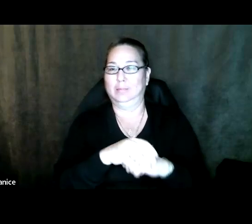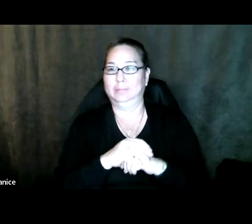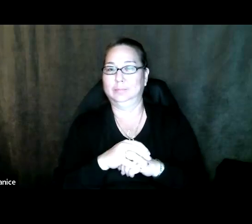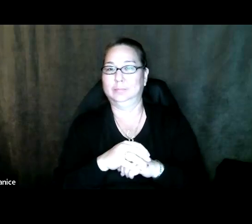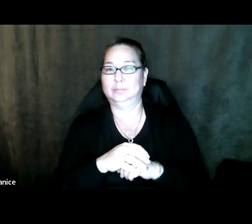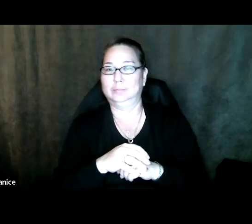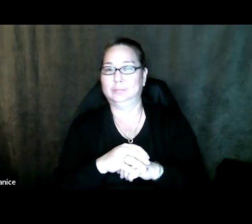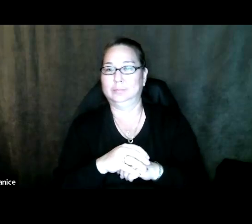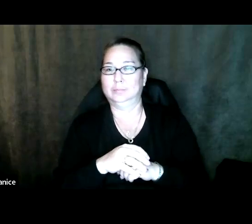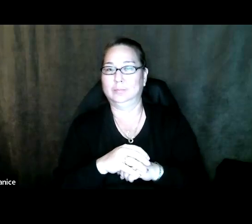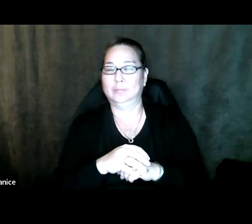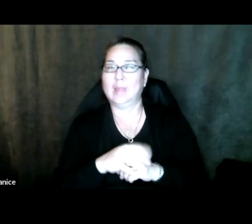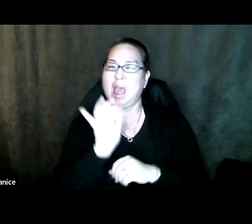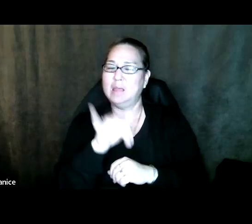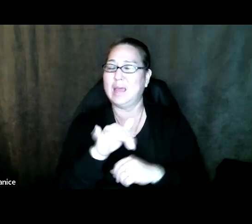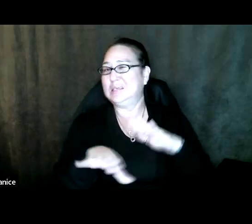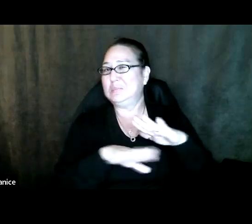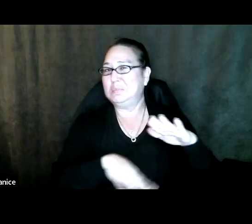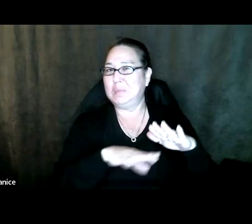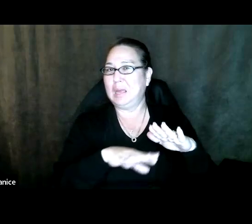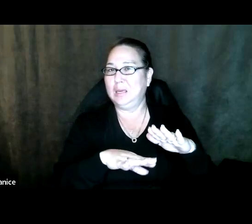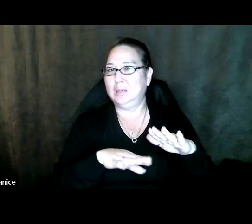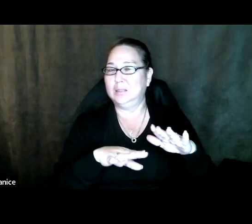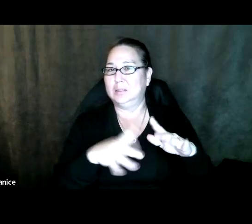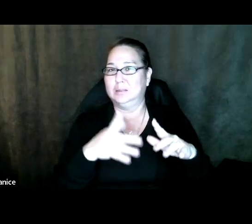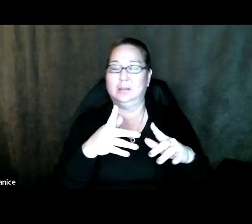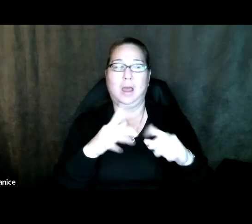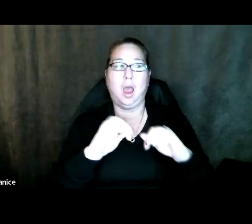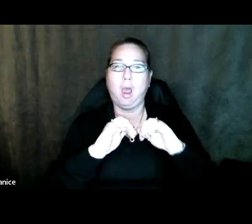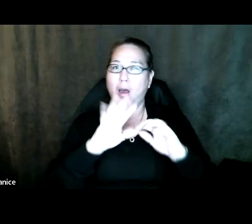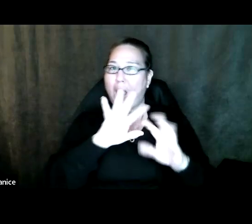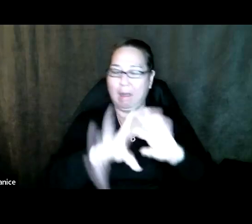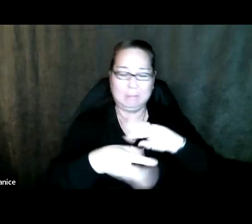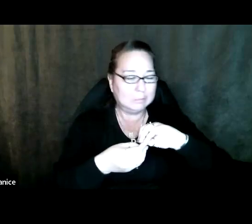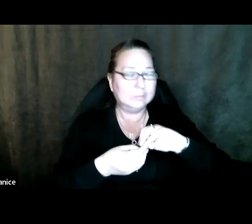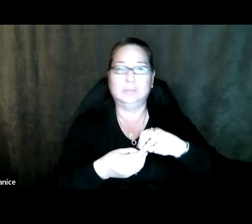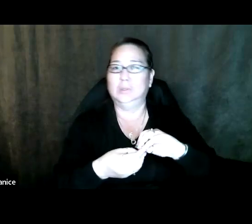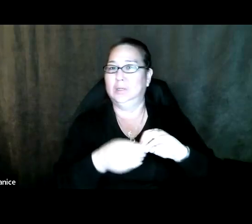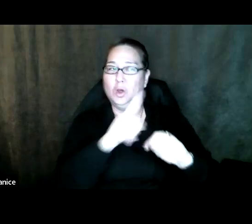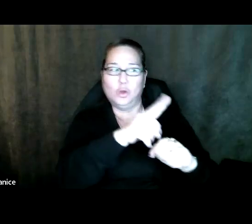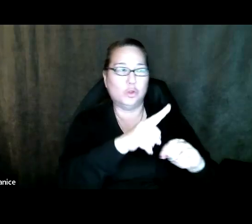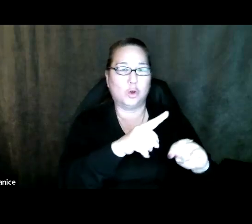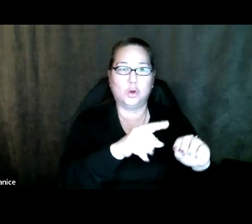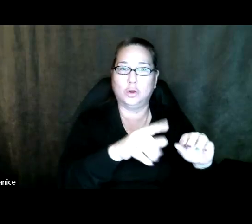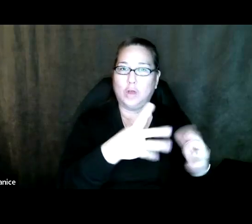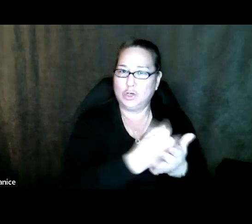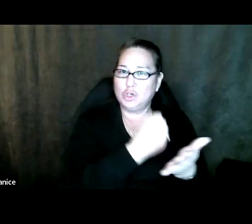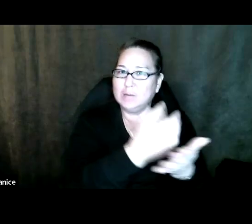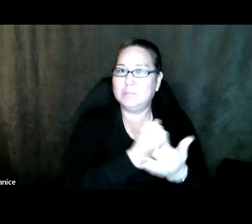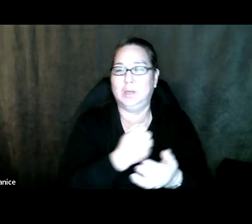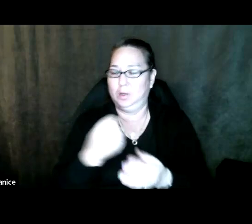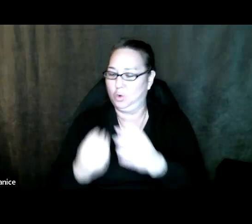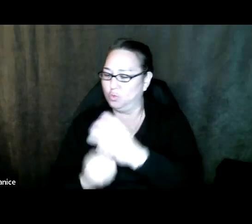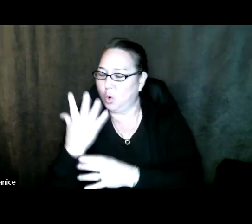The number is based on a formula that includes MCAS achievement, MCAS growth, access